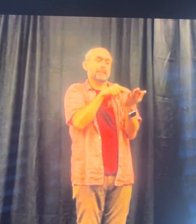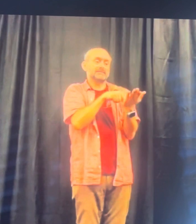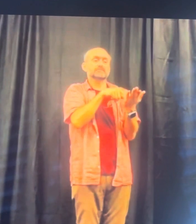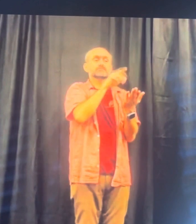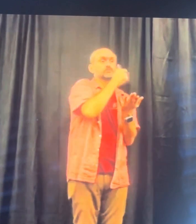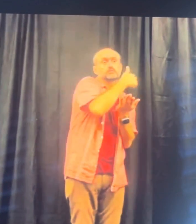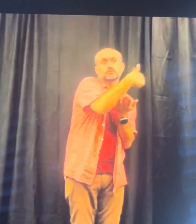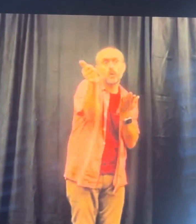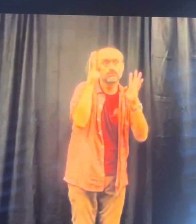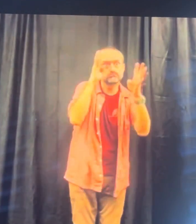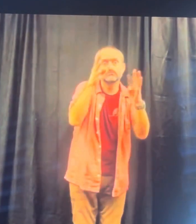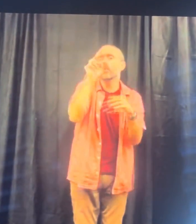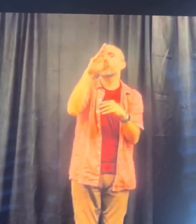on,